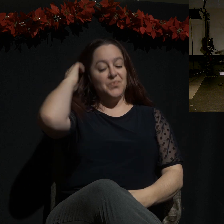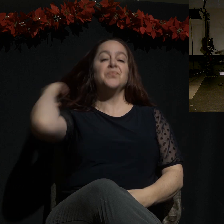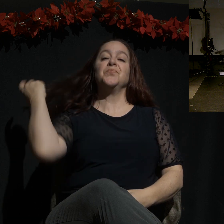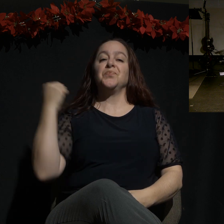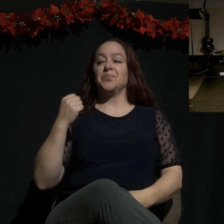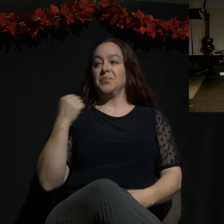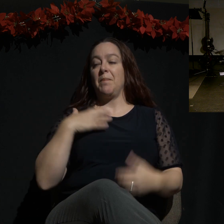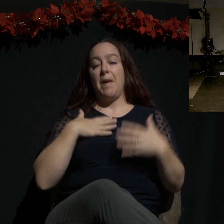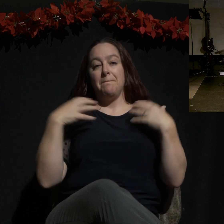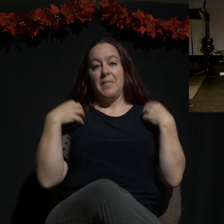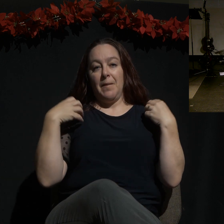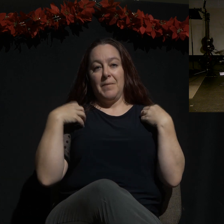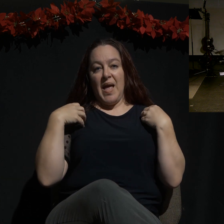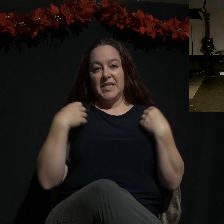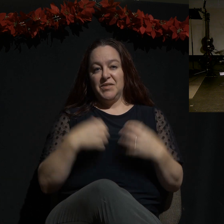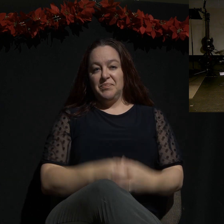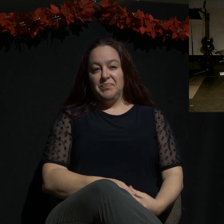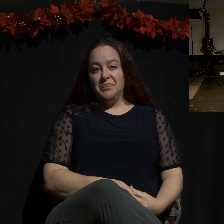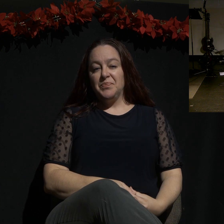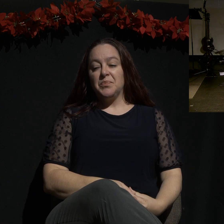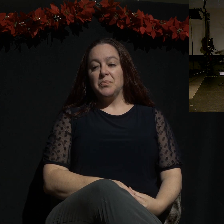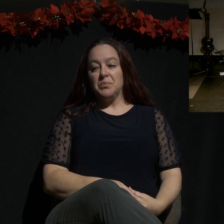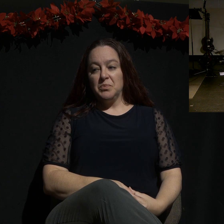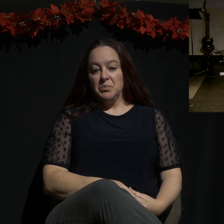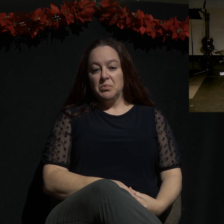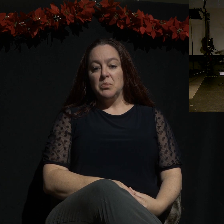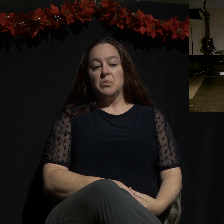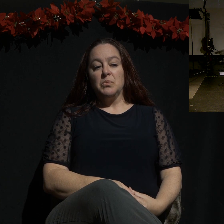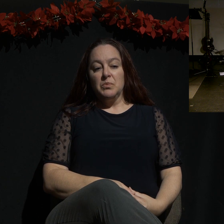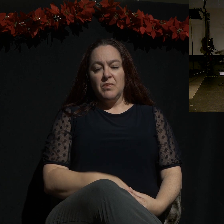This is my backpack. I spent